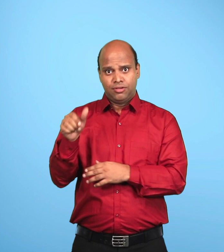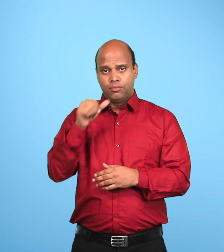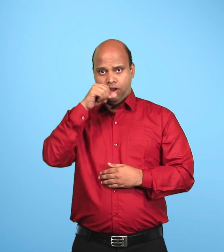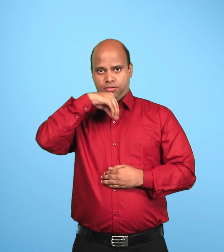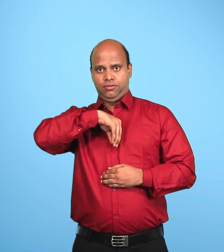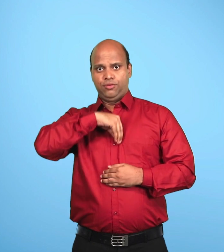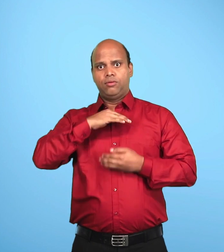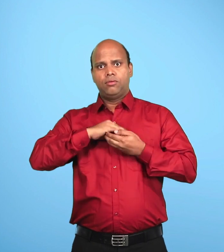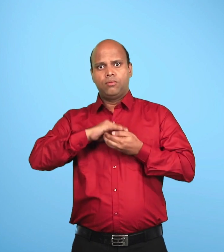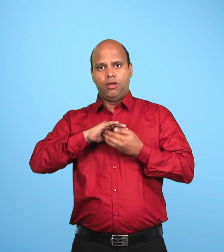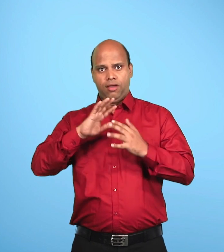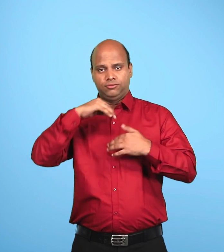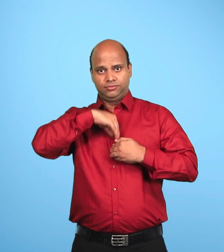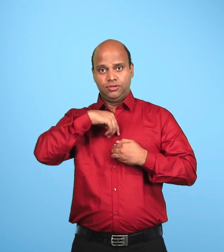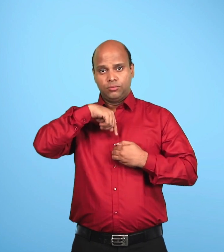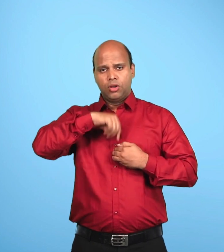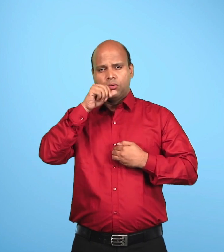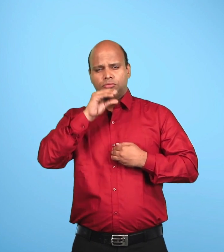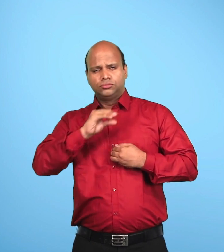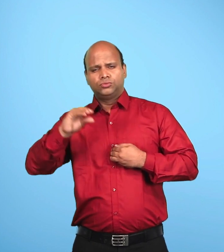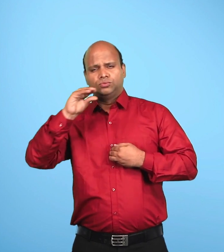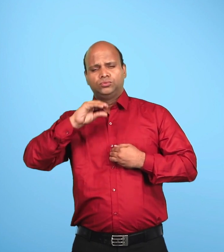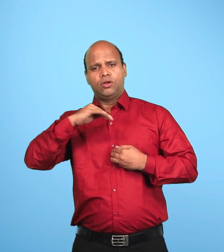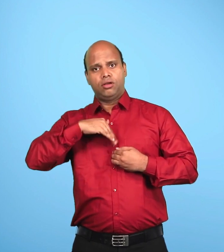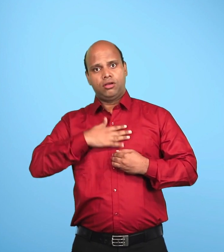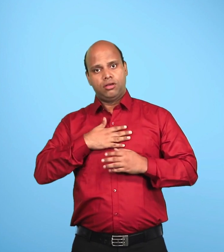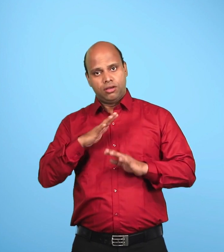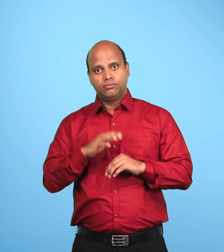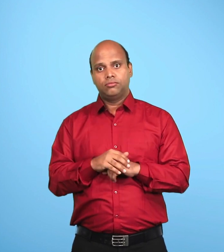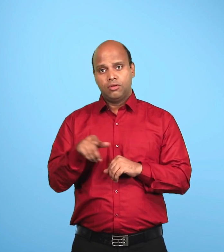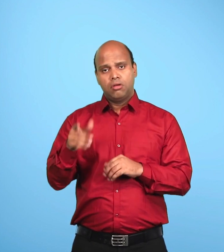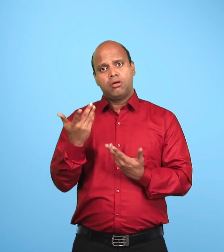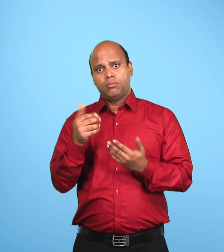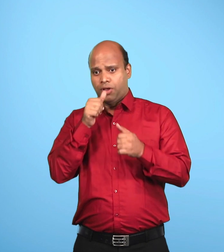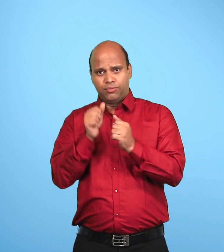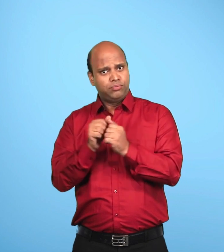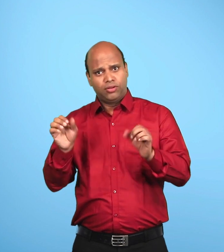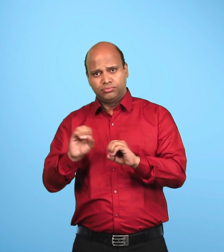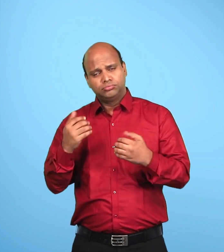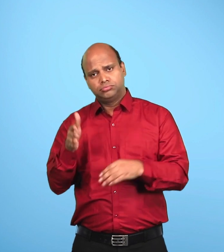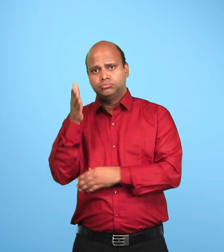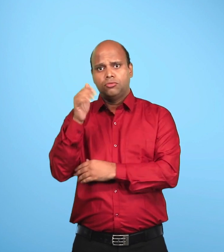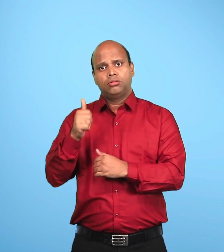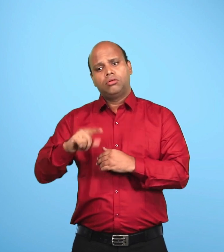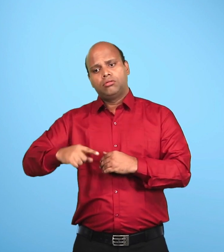Since camels lose very little water from their bodies, they can live for many days without